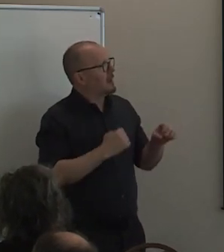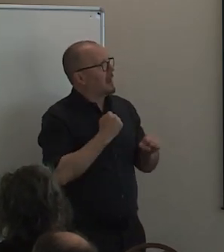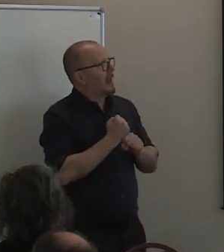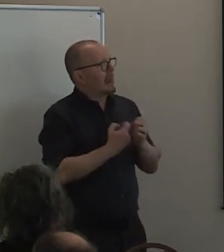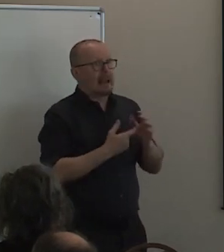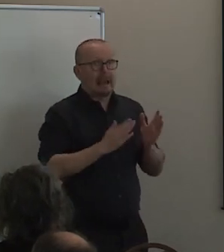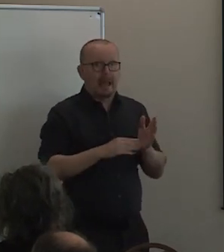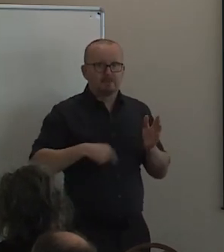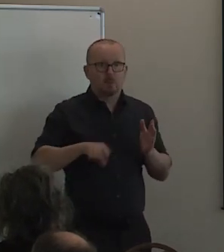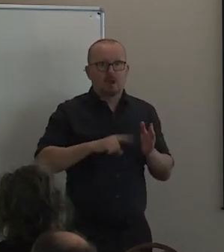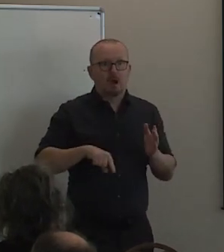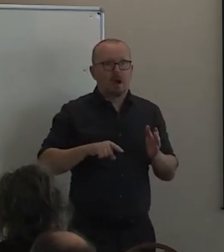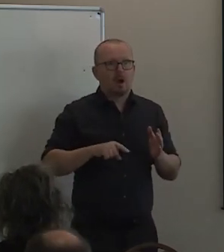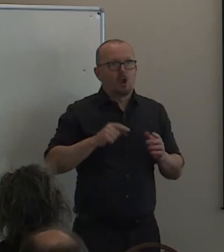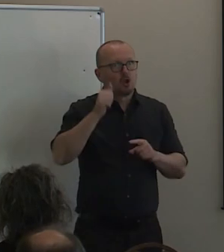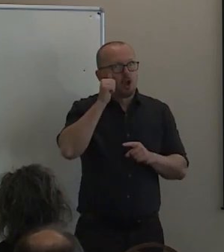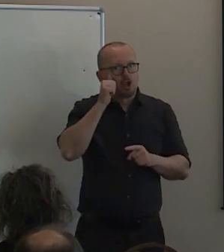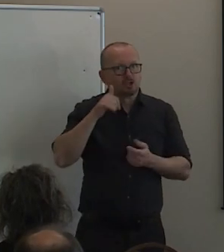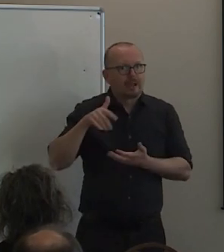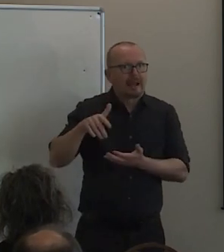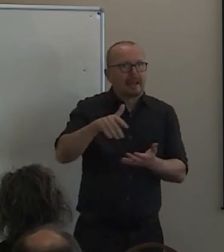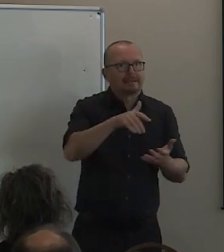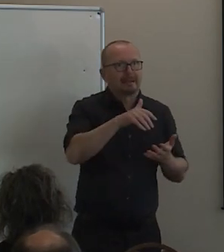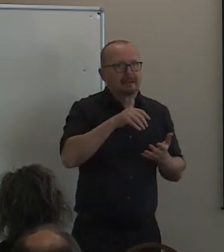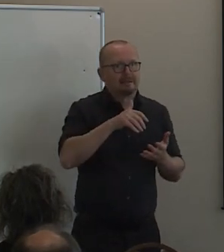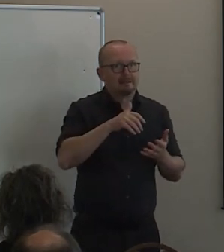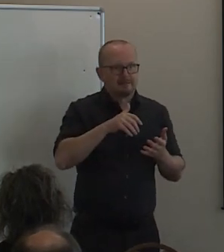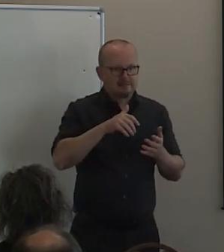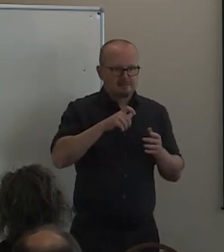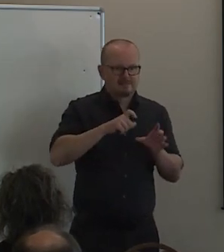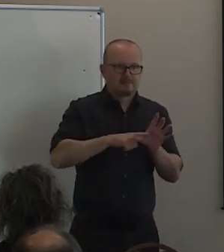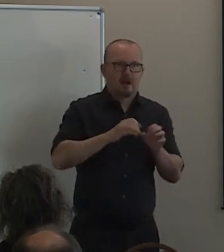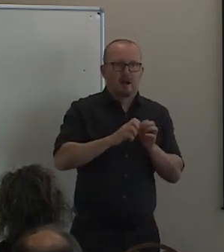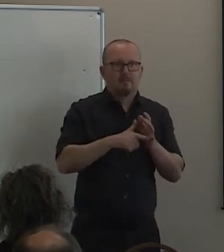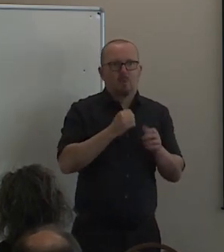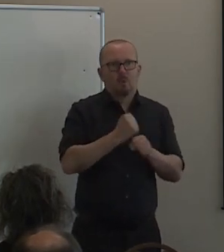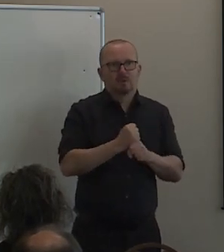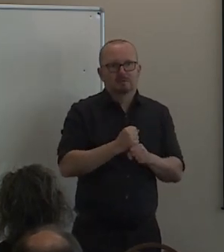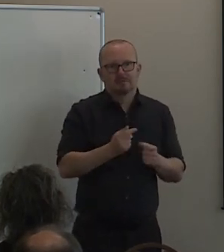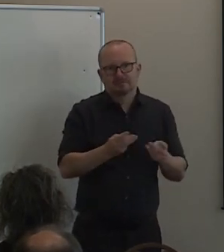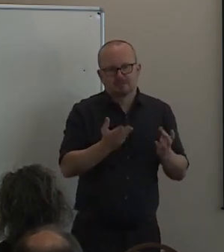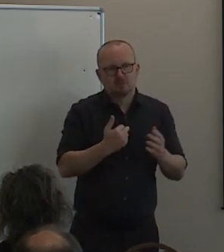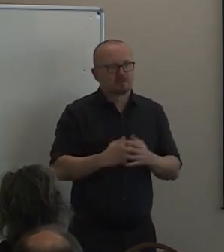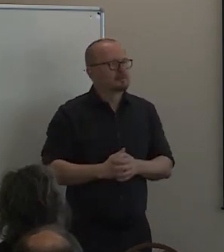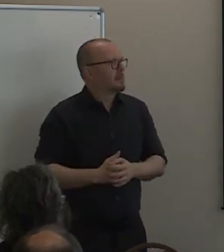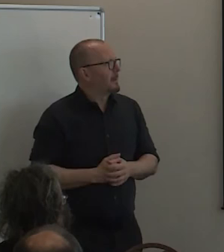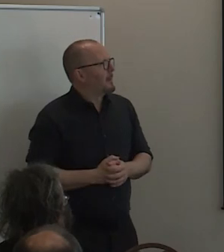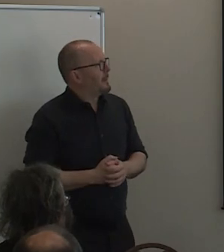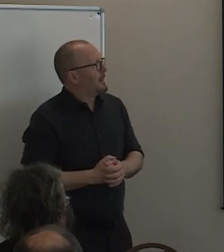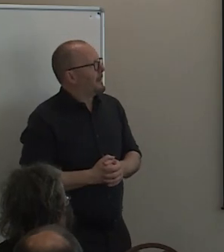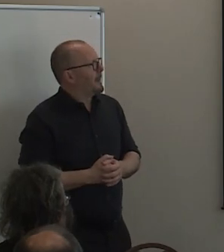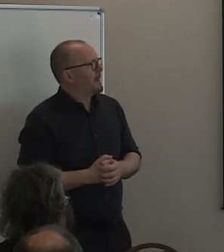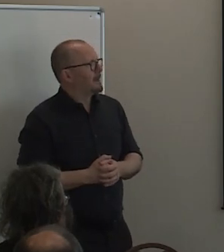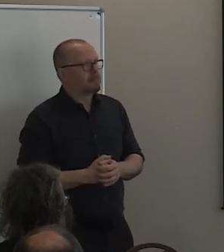species. Like that, I was thinking about the CSI Pukekawa talk and, you know, mixing that, the using digital technology while you're